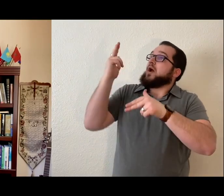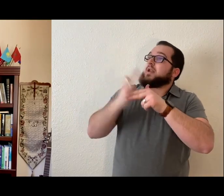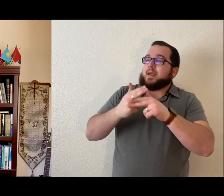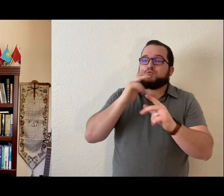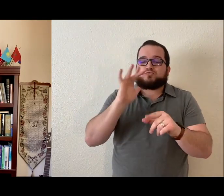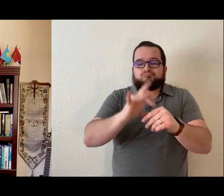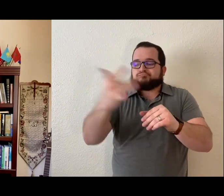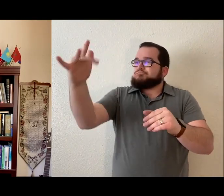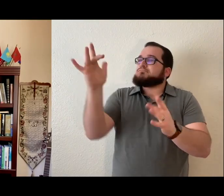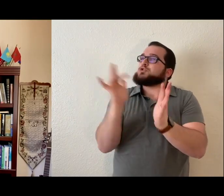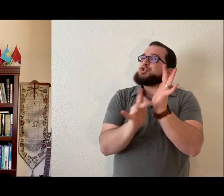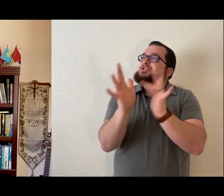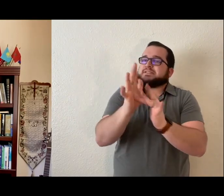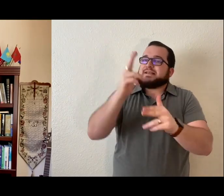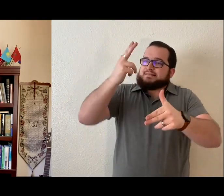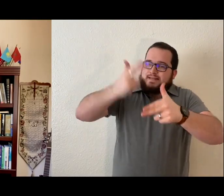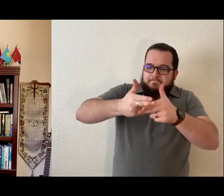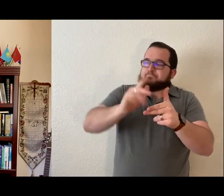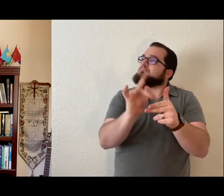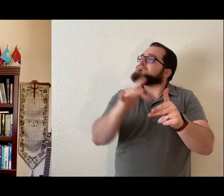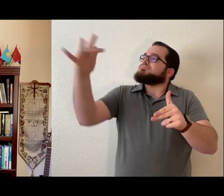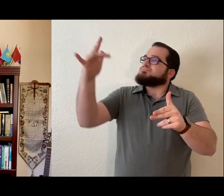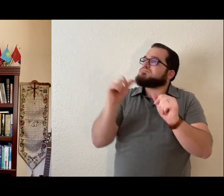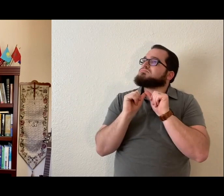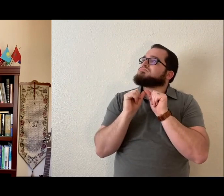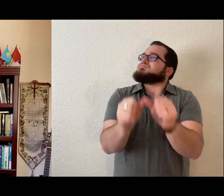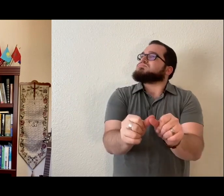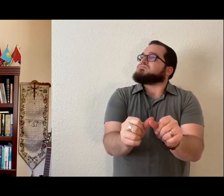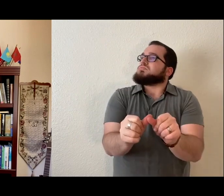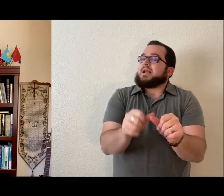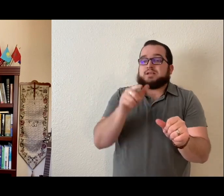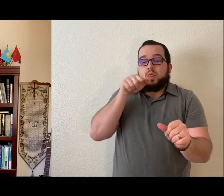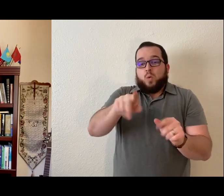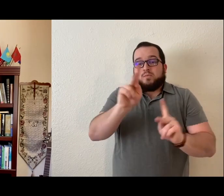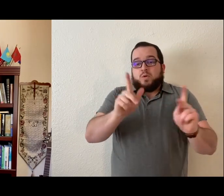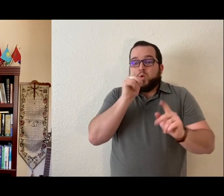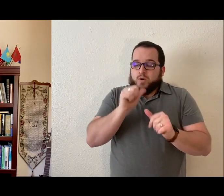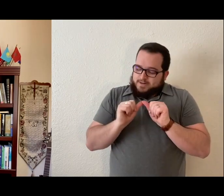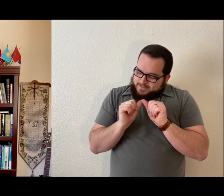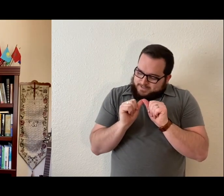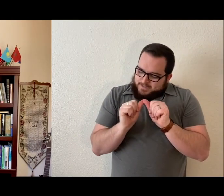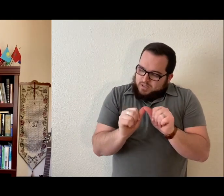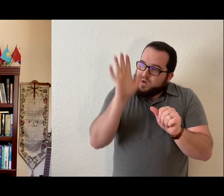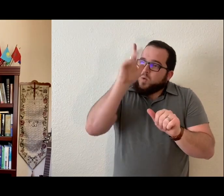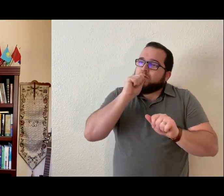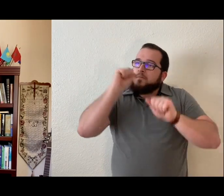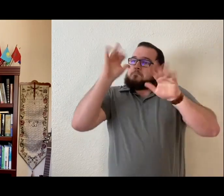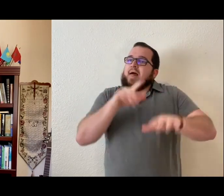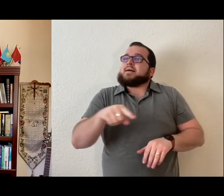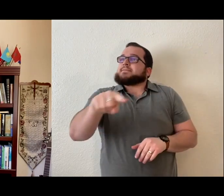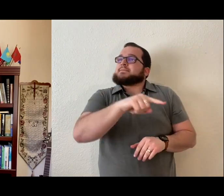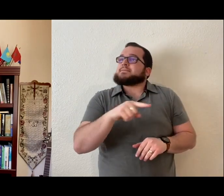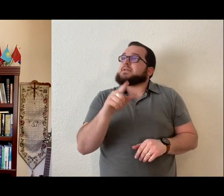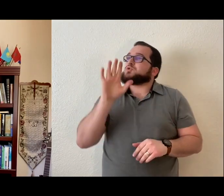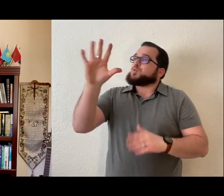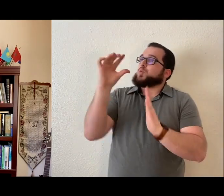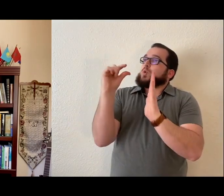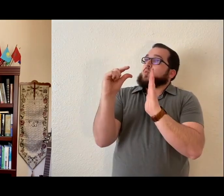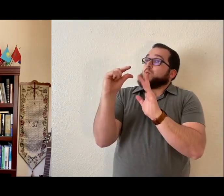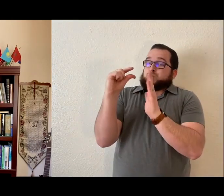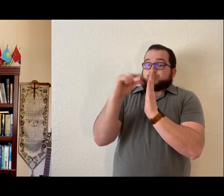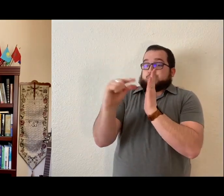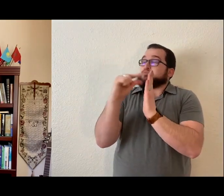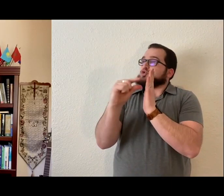honored among those who are persecuted, Lord, and that they will be blessed as the scripture